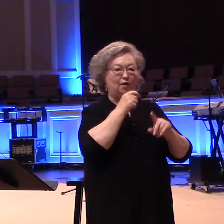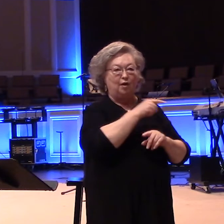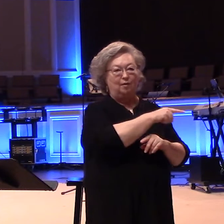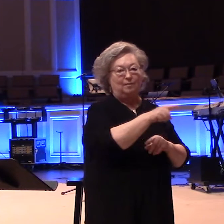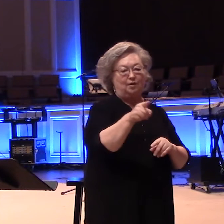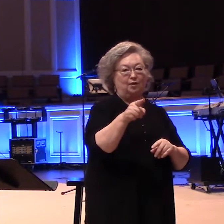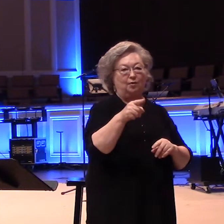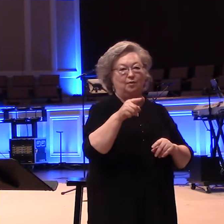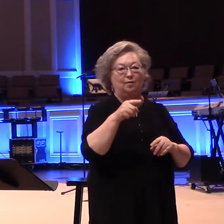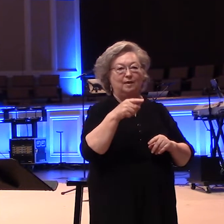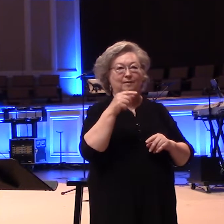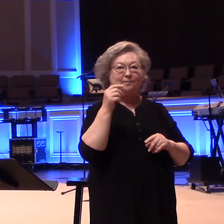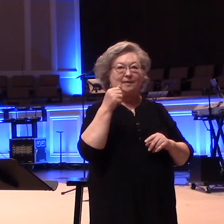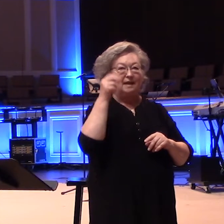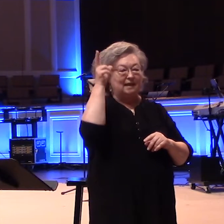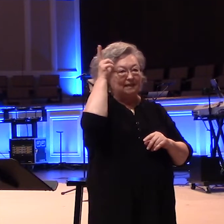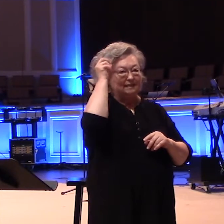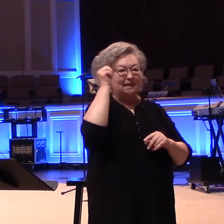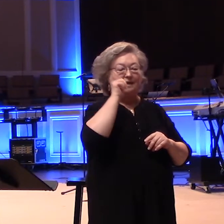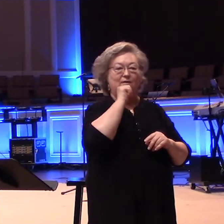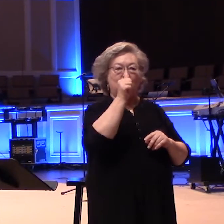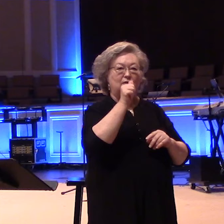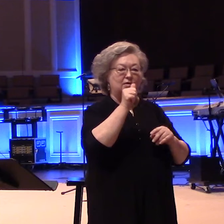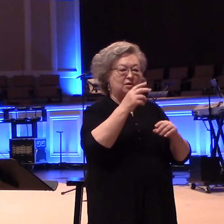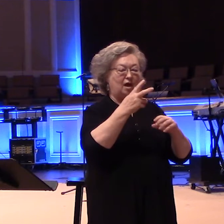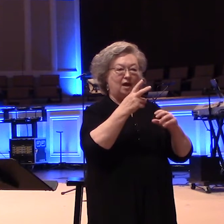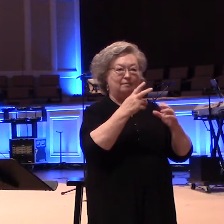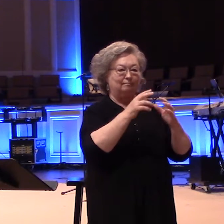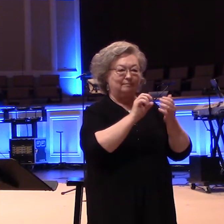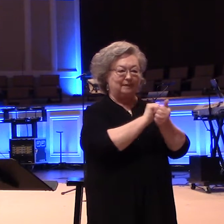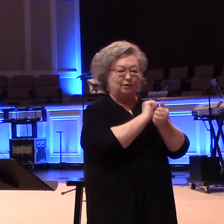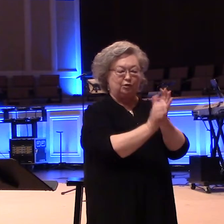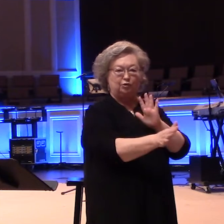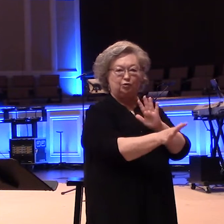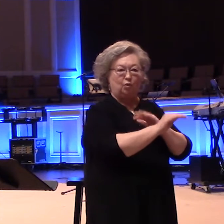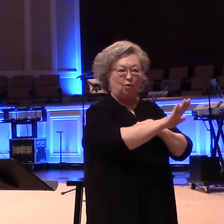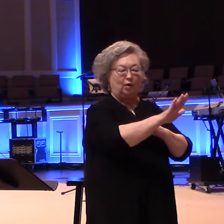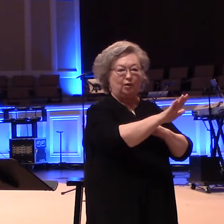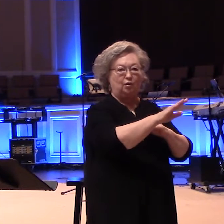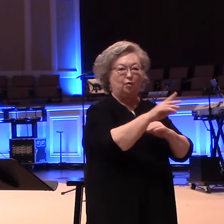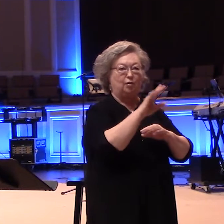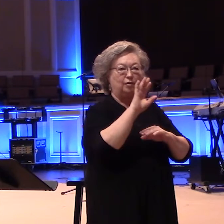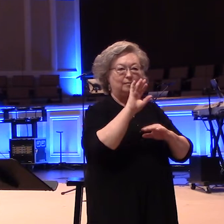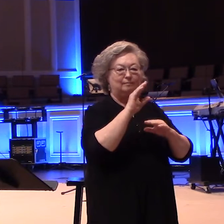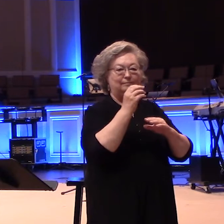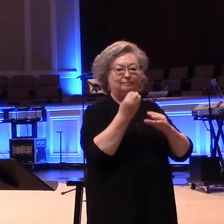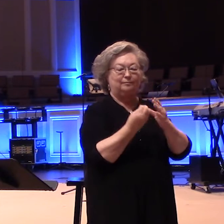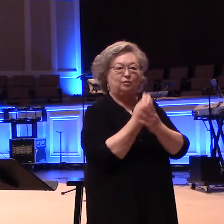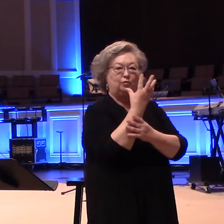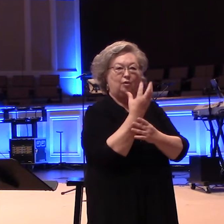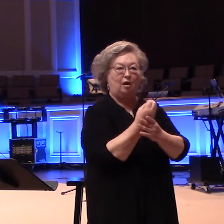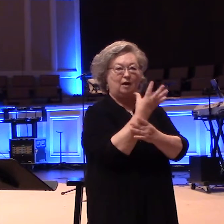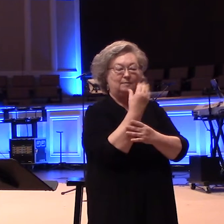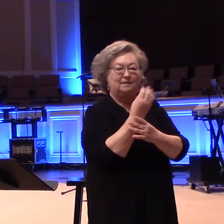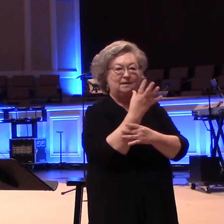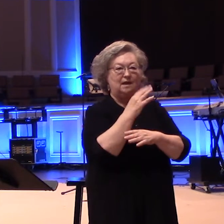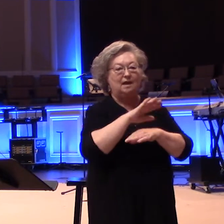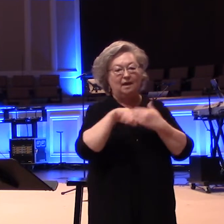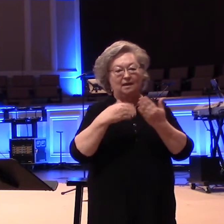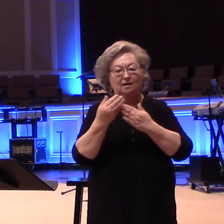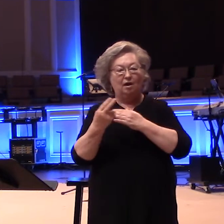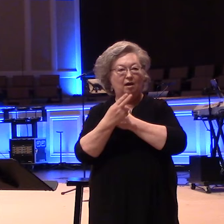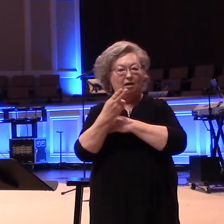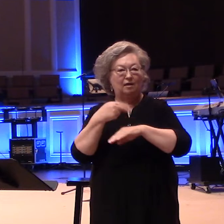your vine in the field cast its grapes, says the Lord of hosts, and all the nations will call you blessed, for you shall be